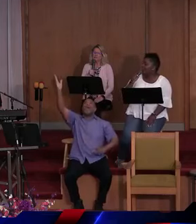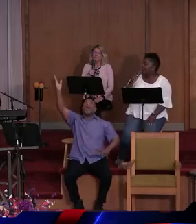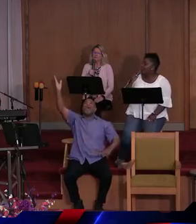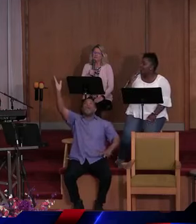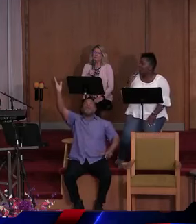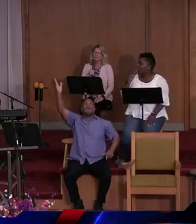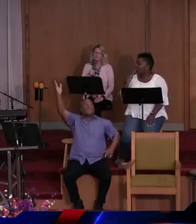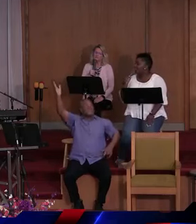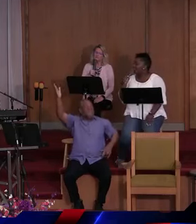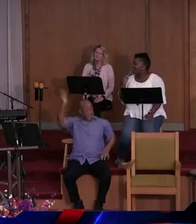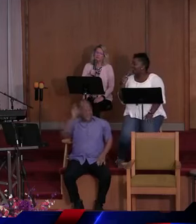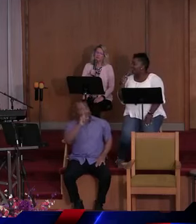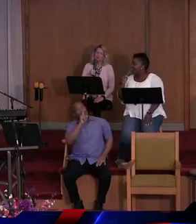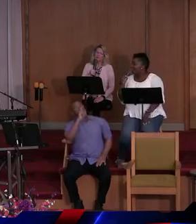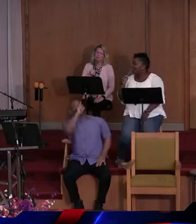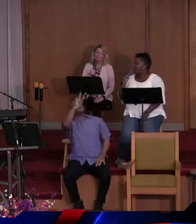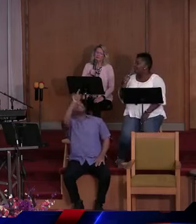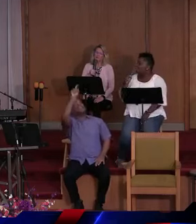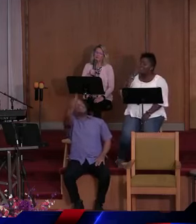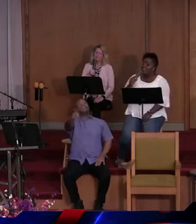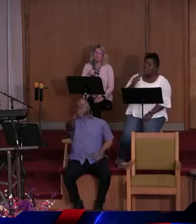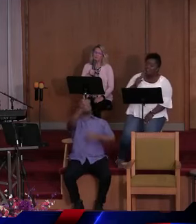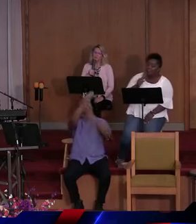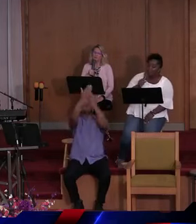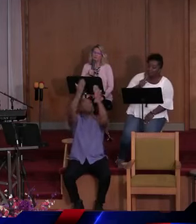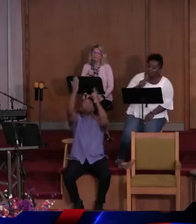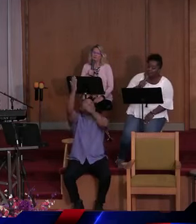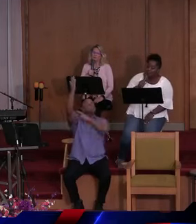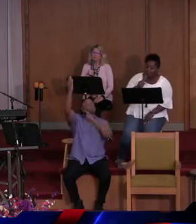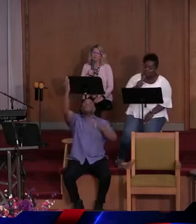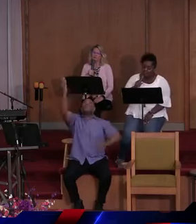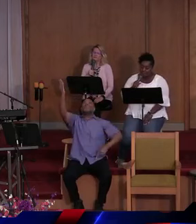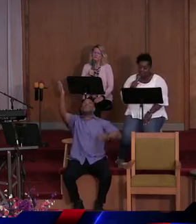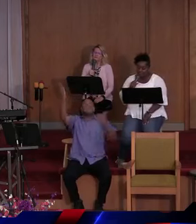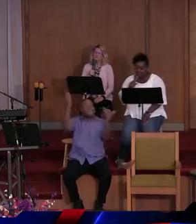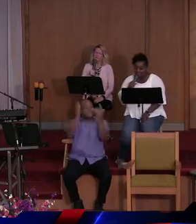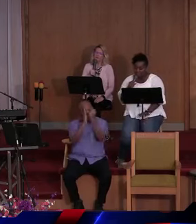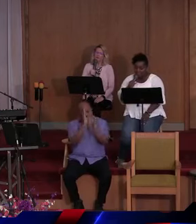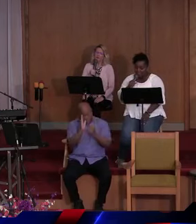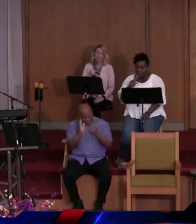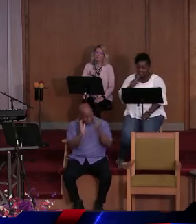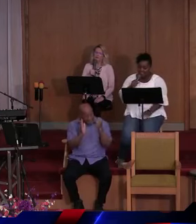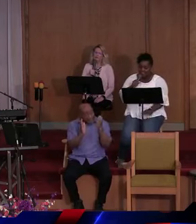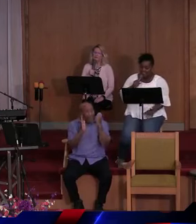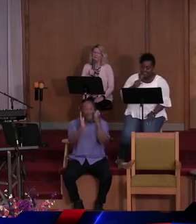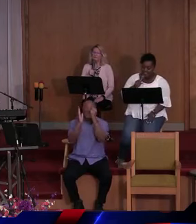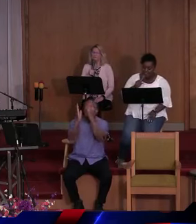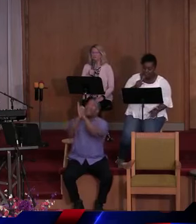During this time, I need you, Lord.